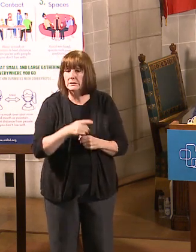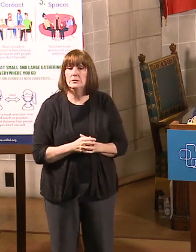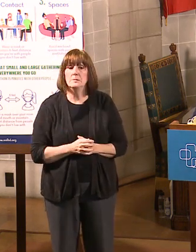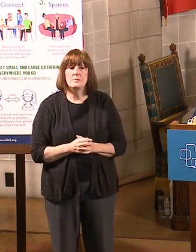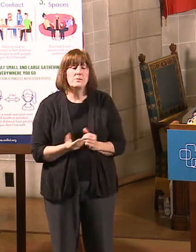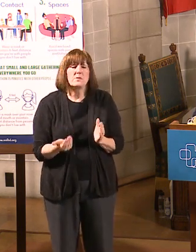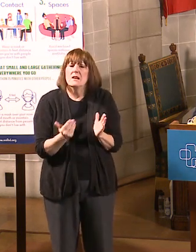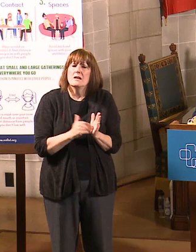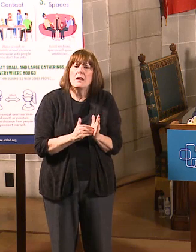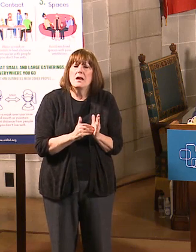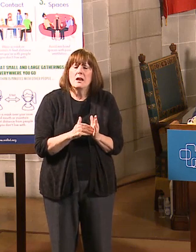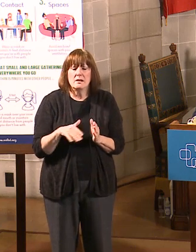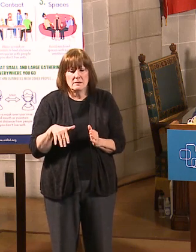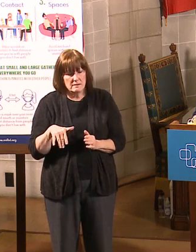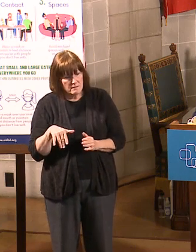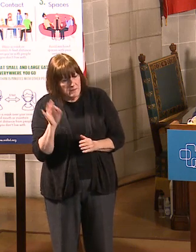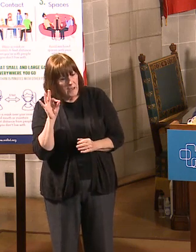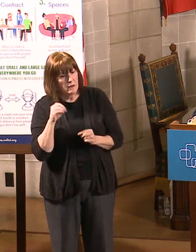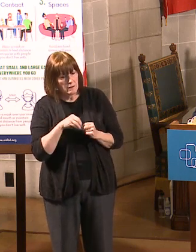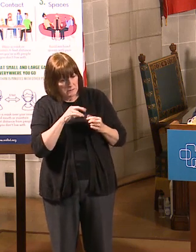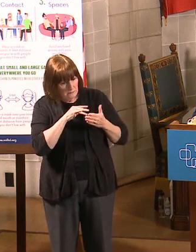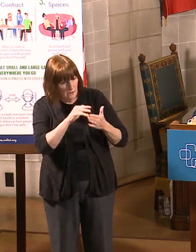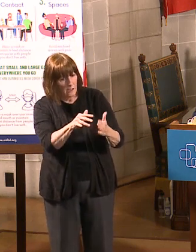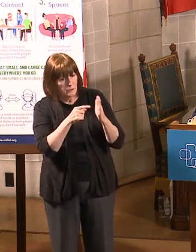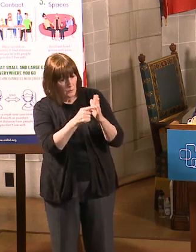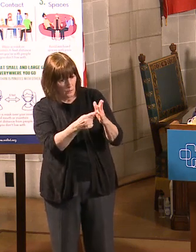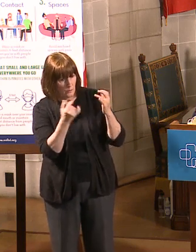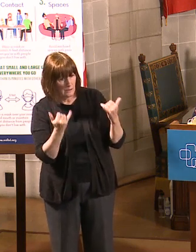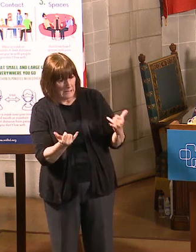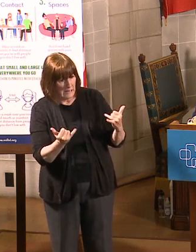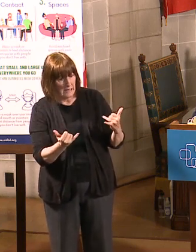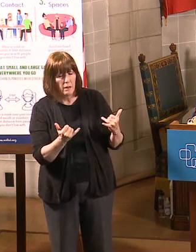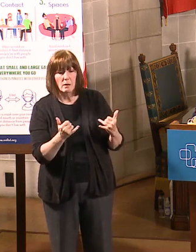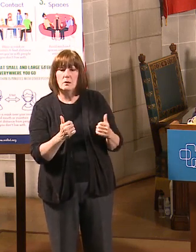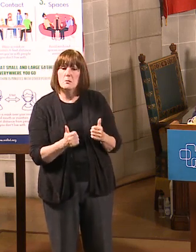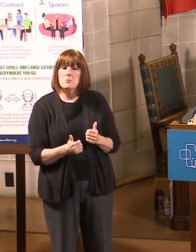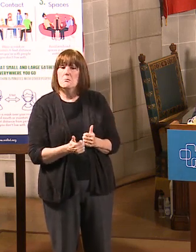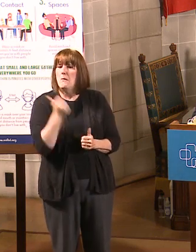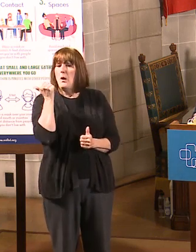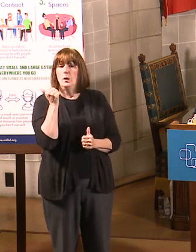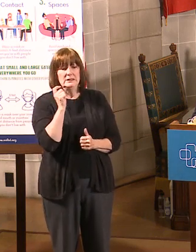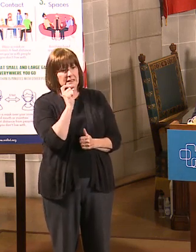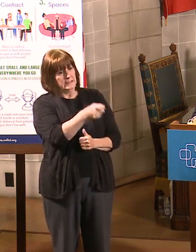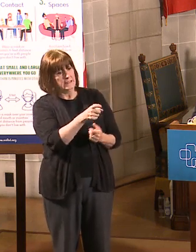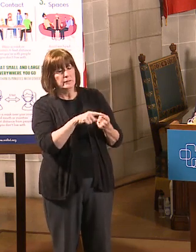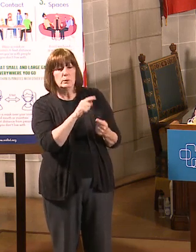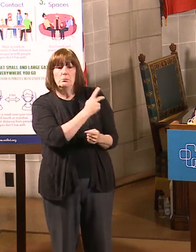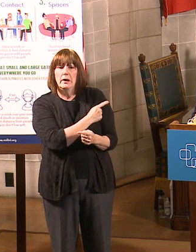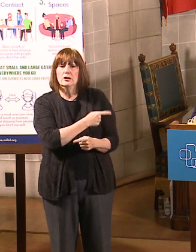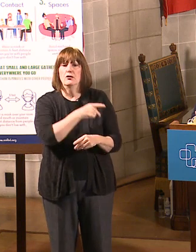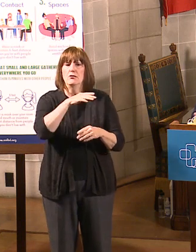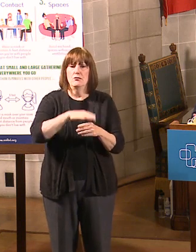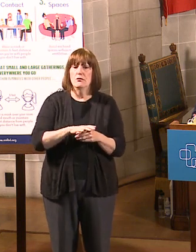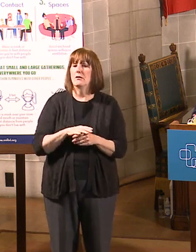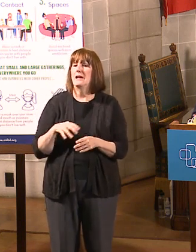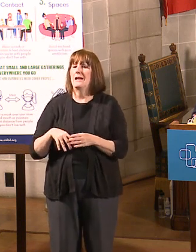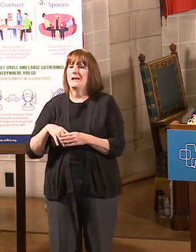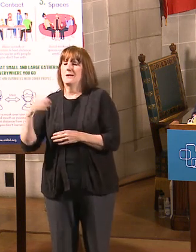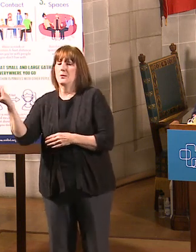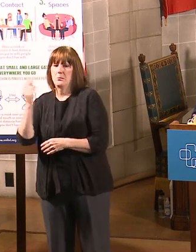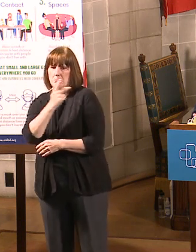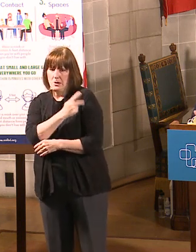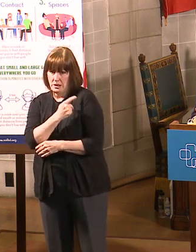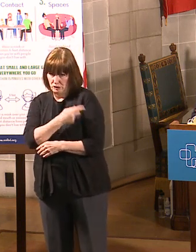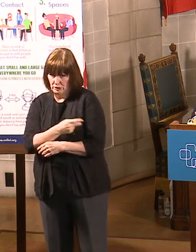Again, they've been found, and the studies show now that it's mainly given to patients on an outpatient